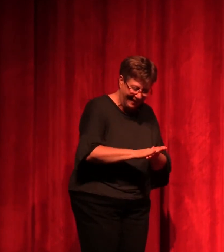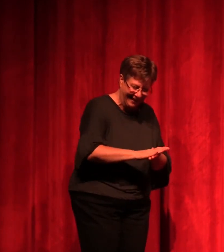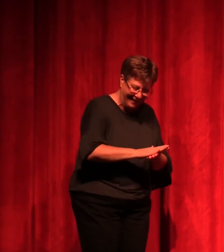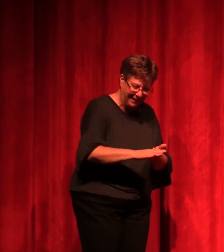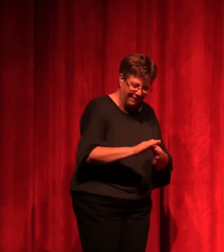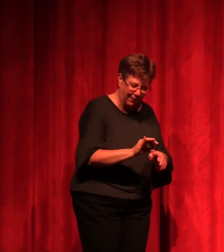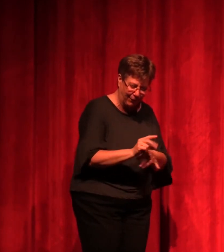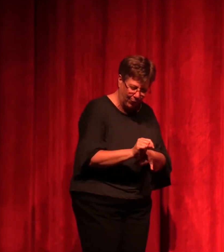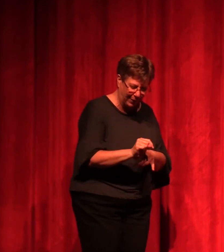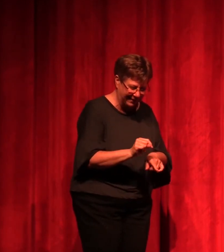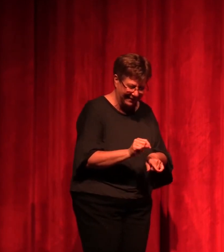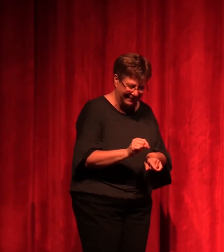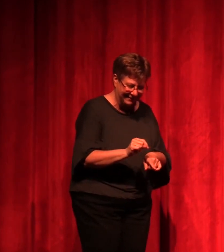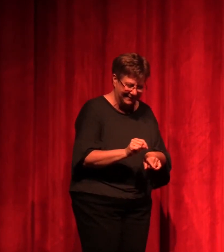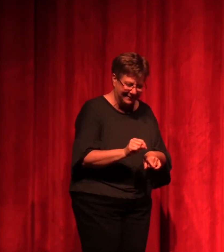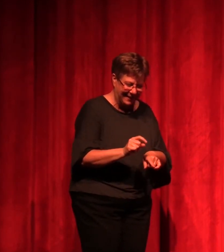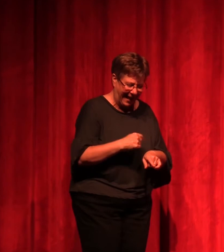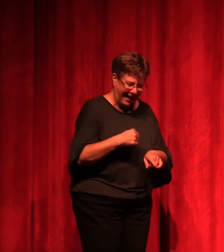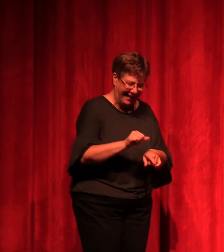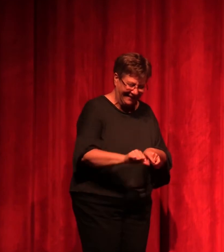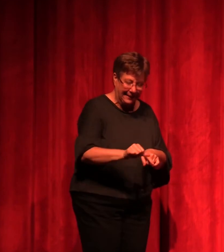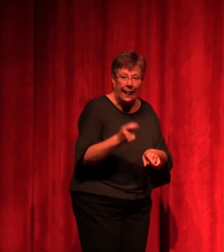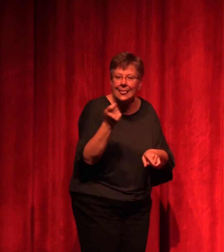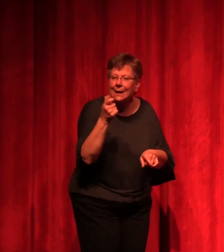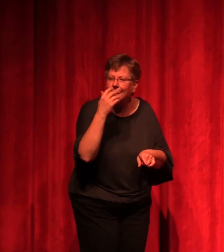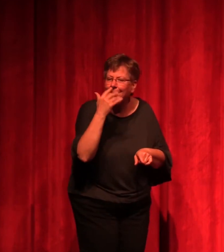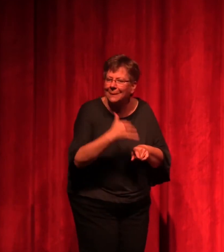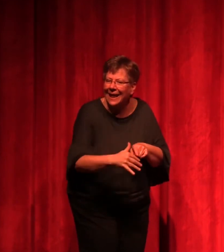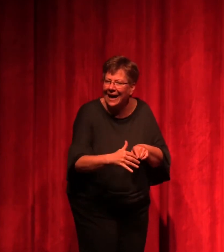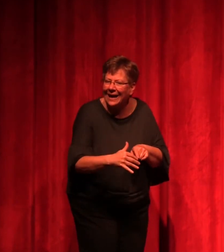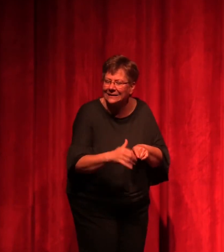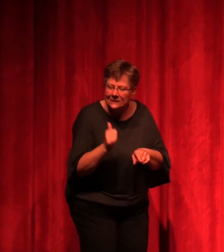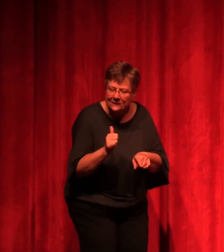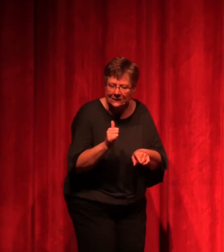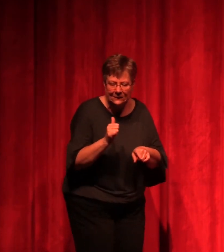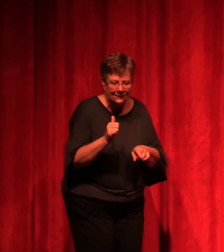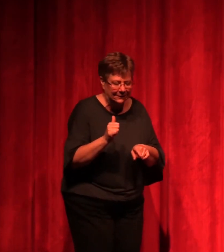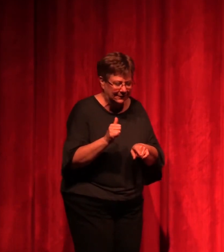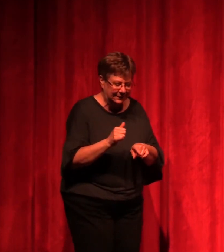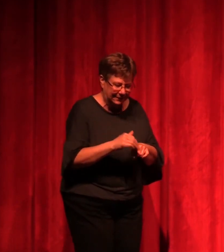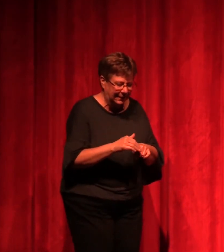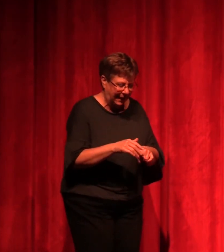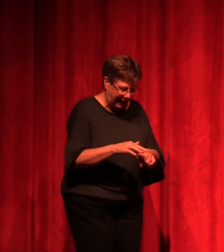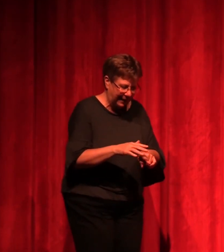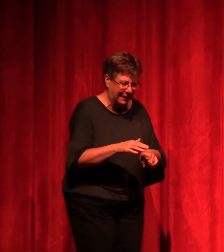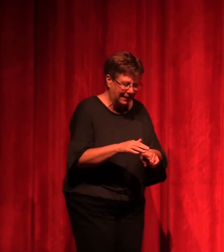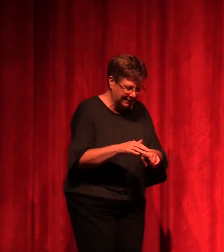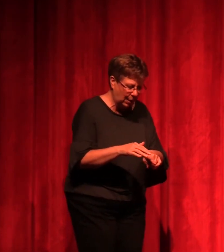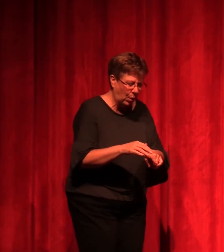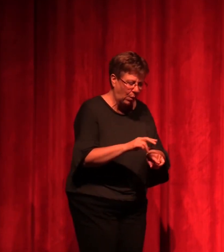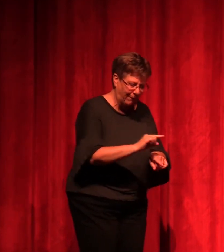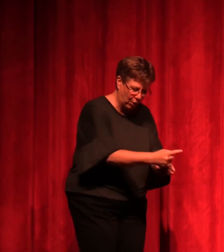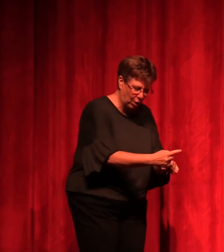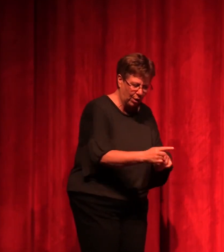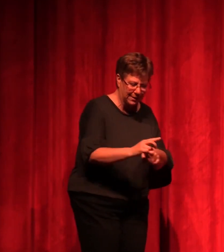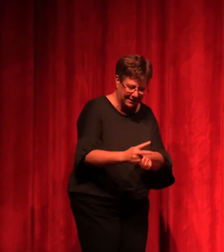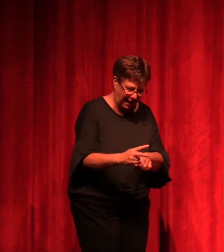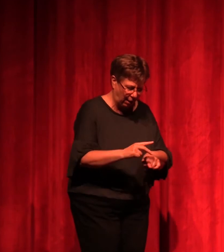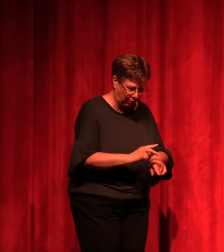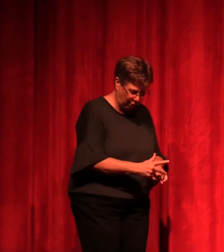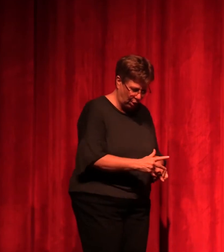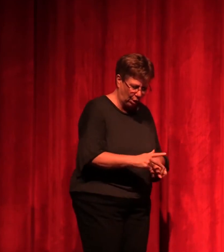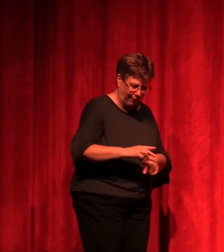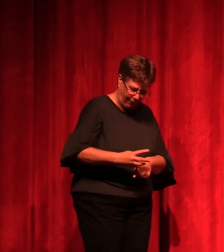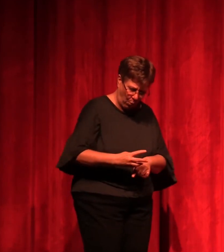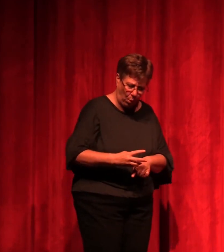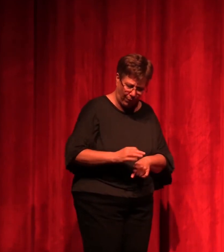good, but I hit the quick, and now some blood starts coming out. So I move to the second foot, and I know where to stop now, and the third and fourth foot, it looks pretty good, and the goat stands